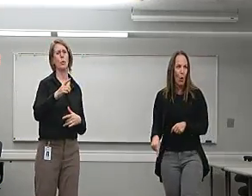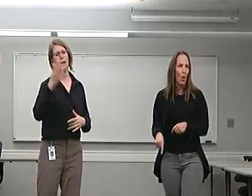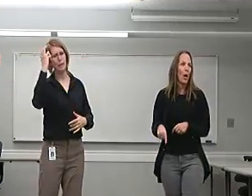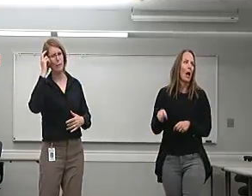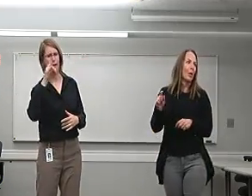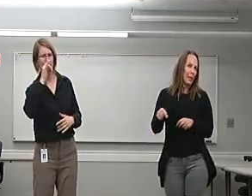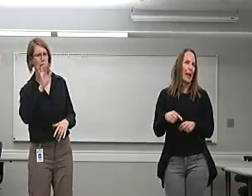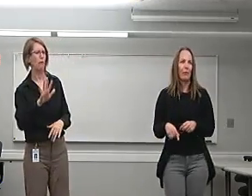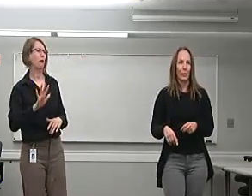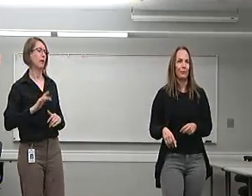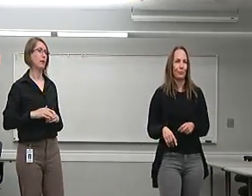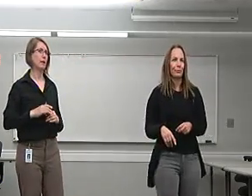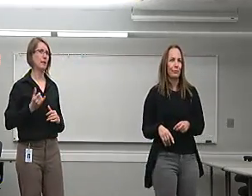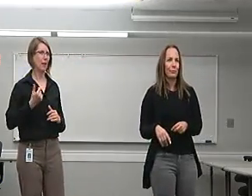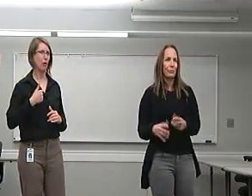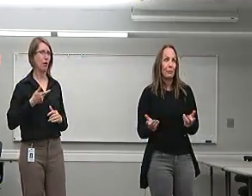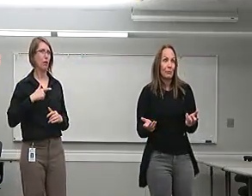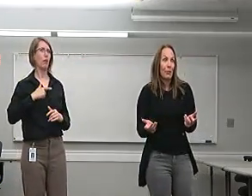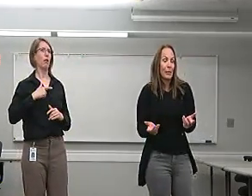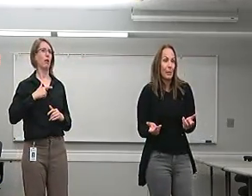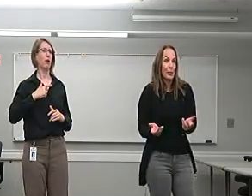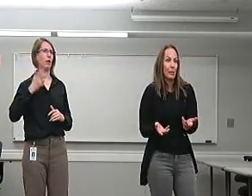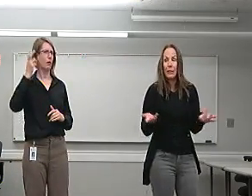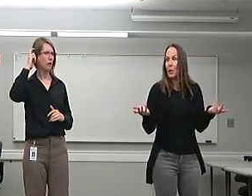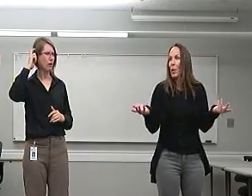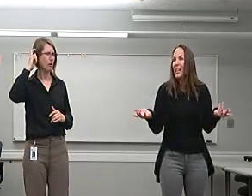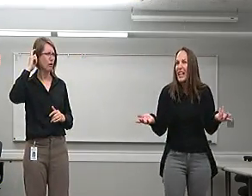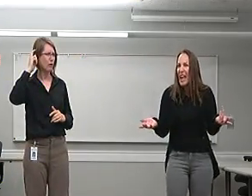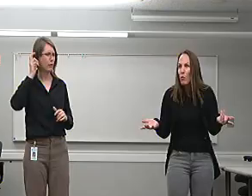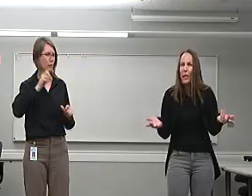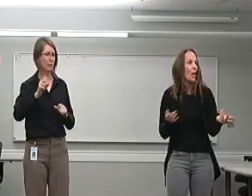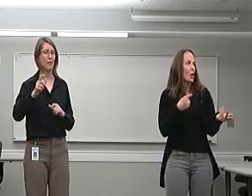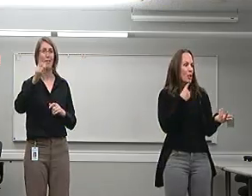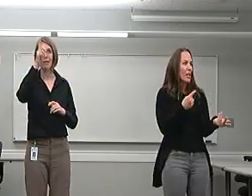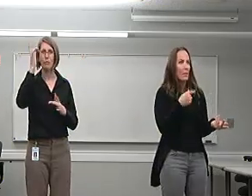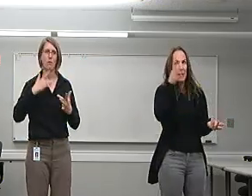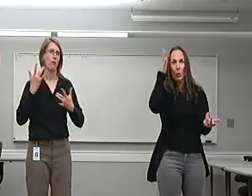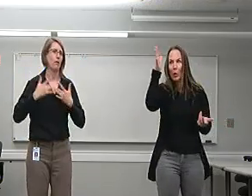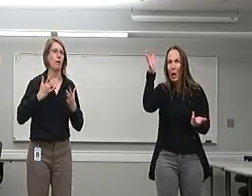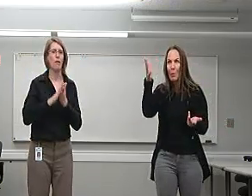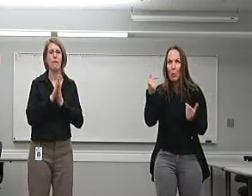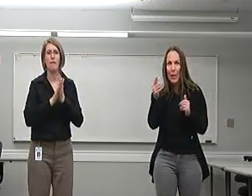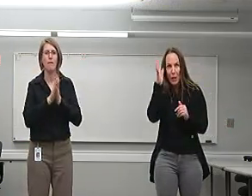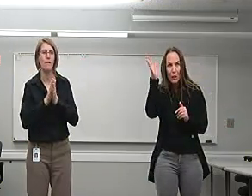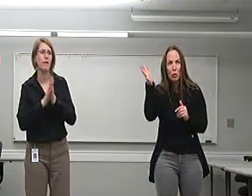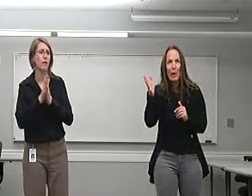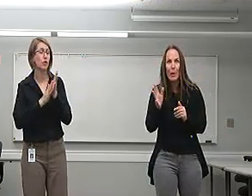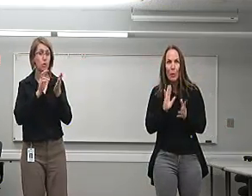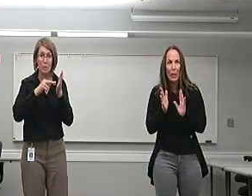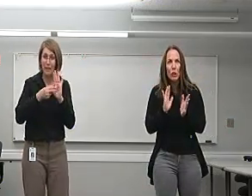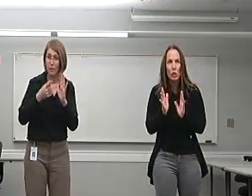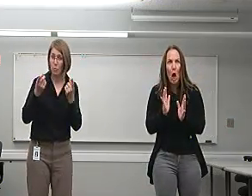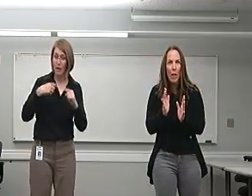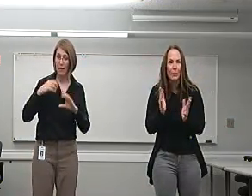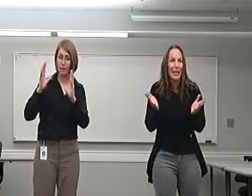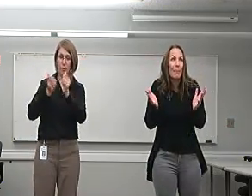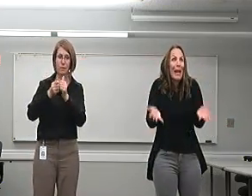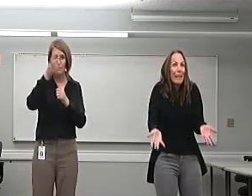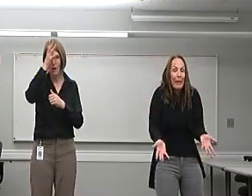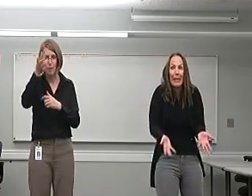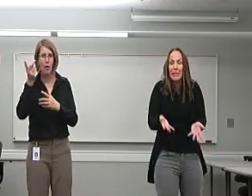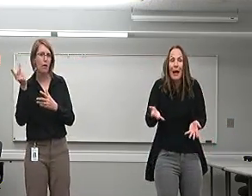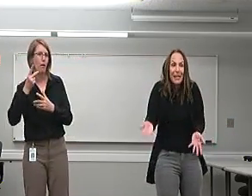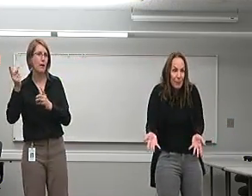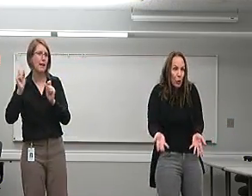have one, possibly. So Leah's like, when can I have one? You're telling me that when I talk to Grandma, we can just talk? And I'm like, maybe, it's possible.